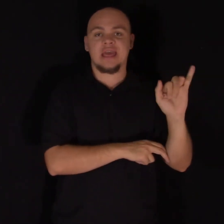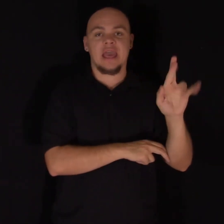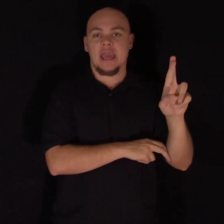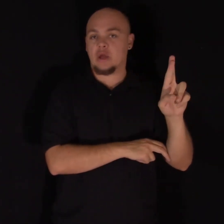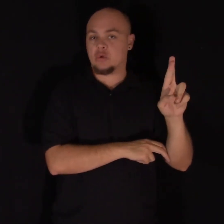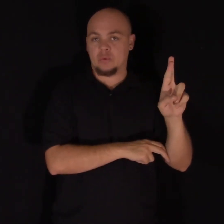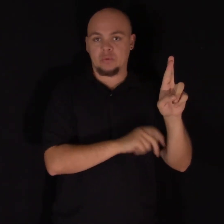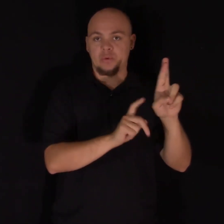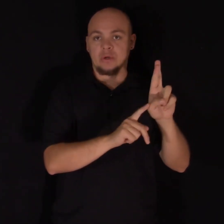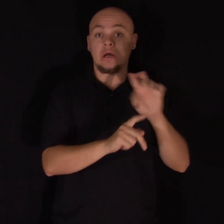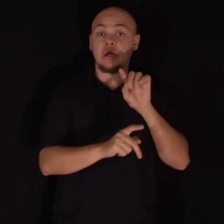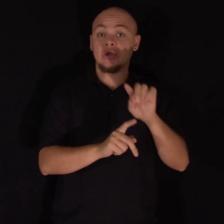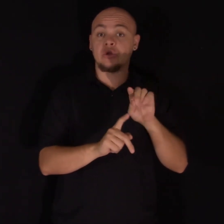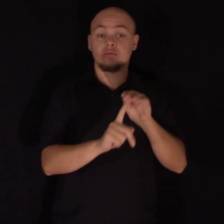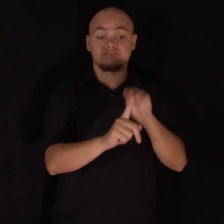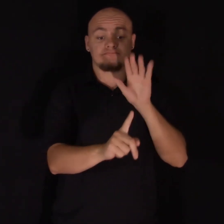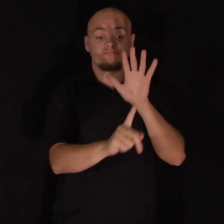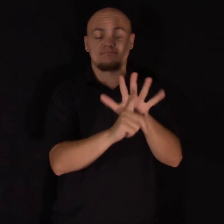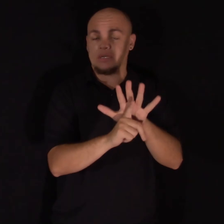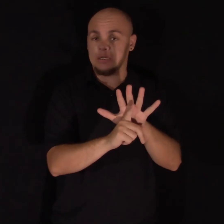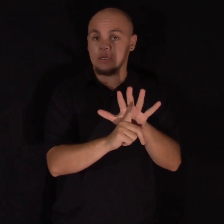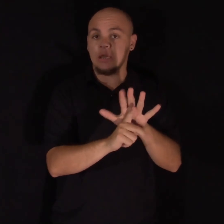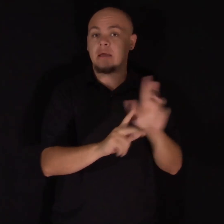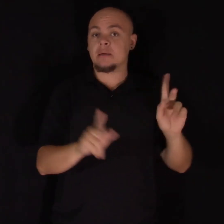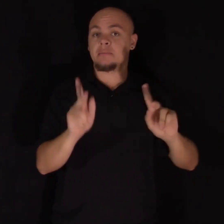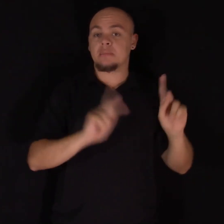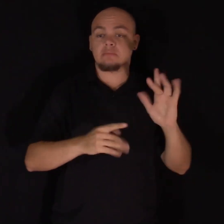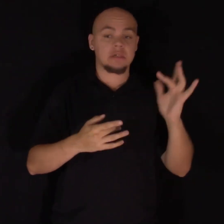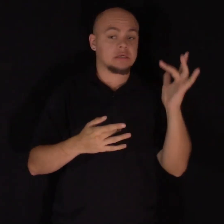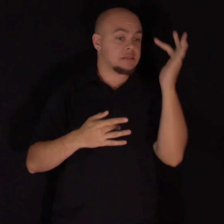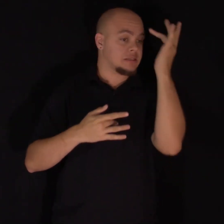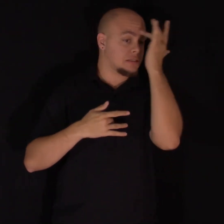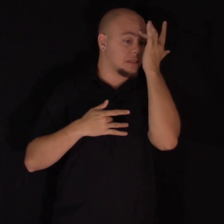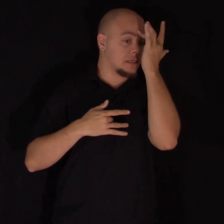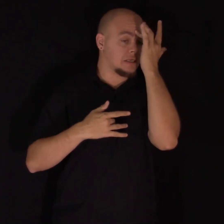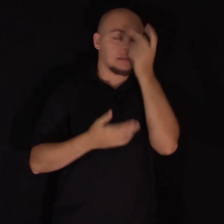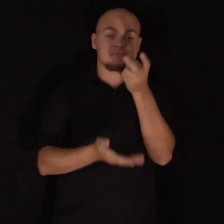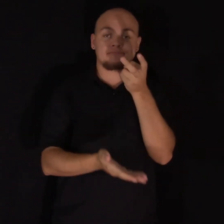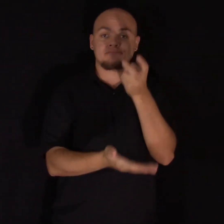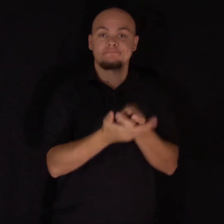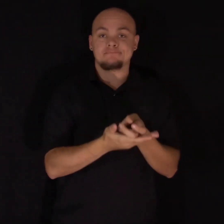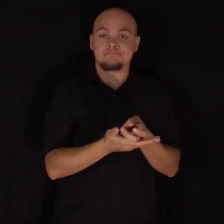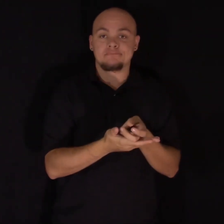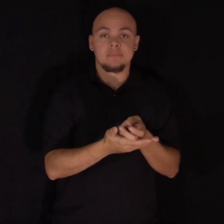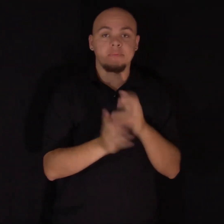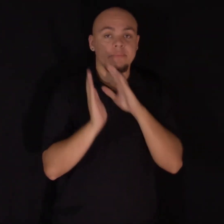by the time you're contagious, most people are so sick that they're bedridden.